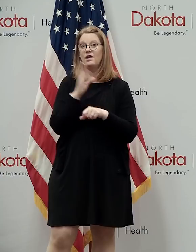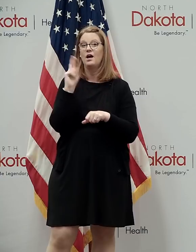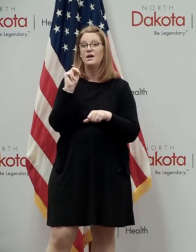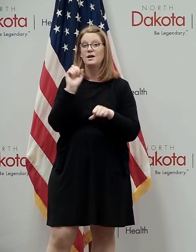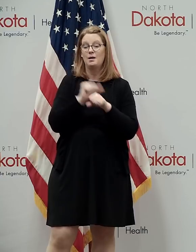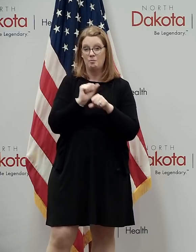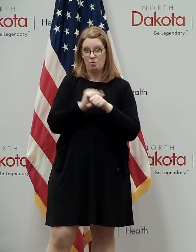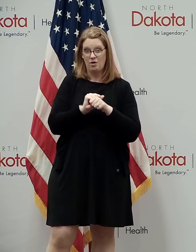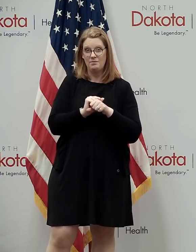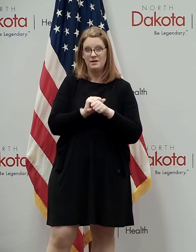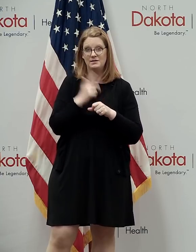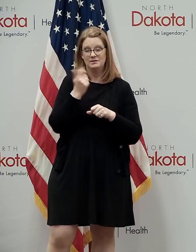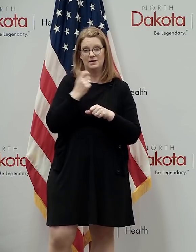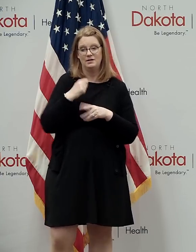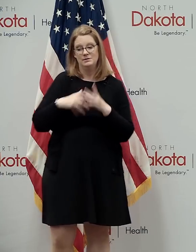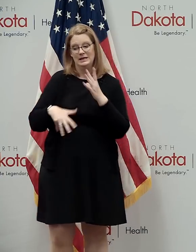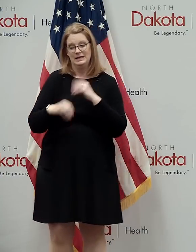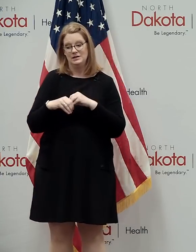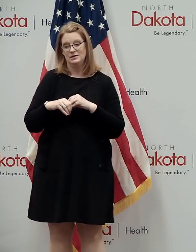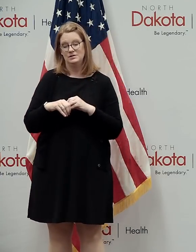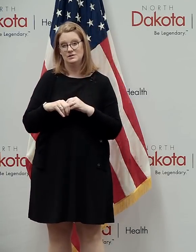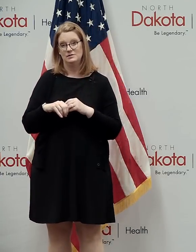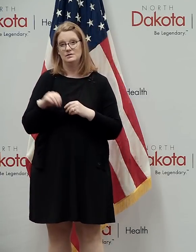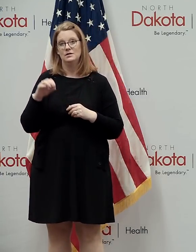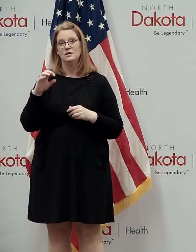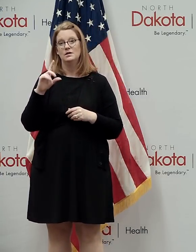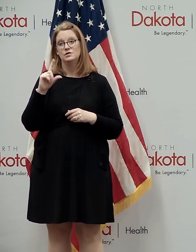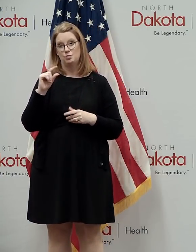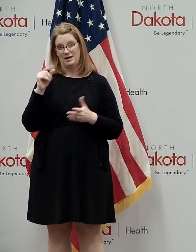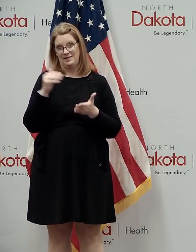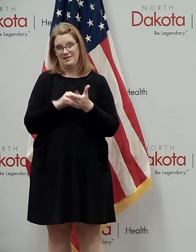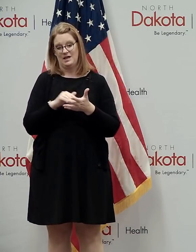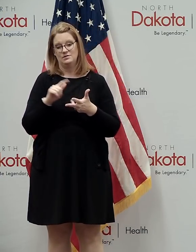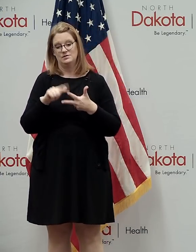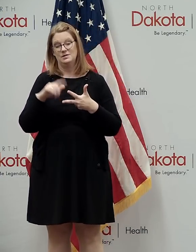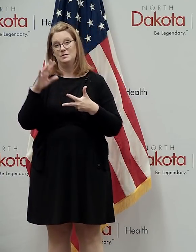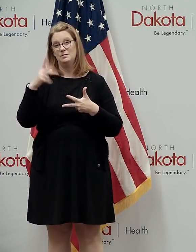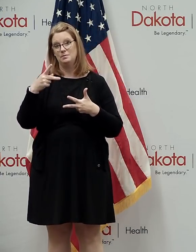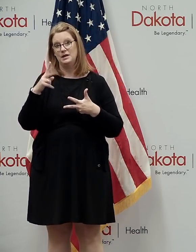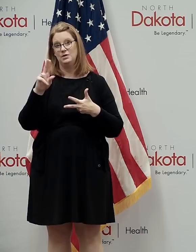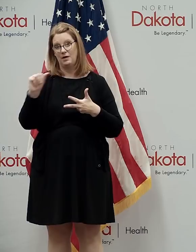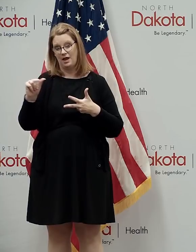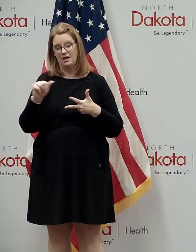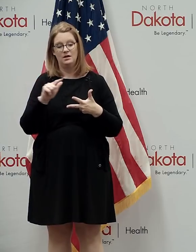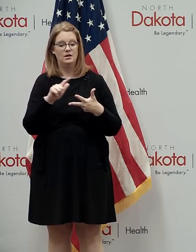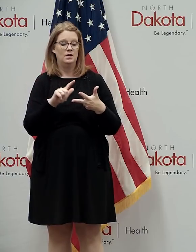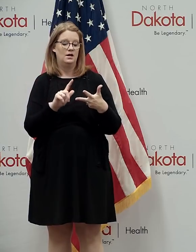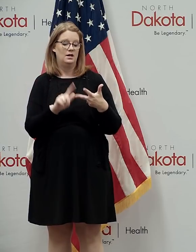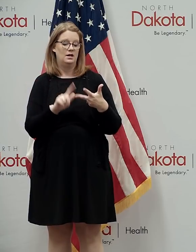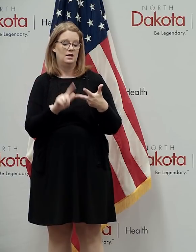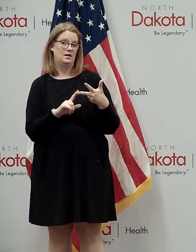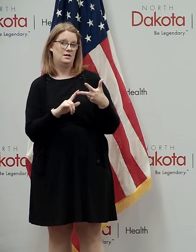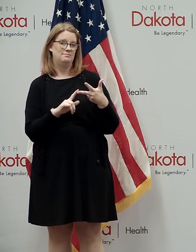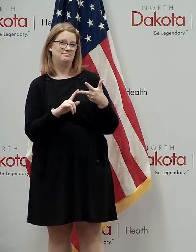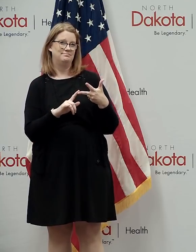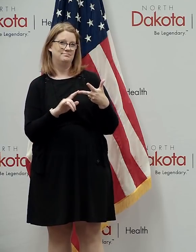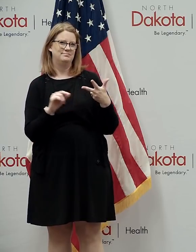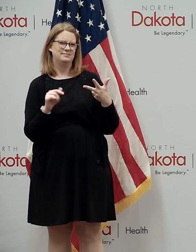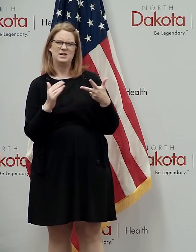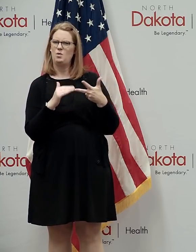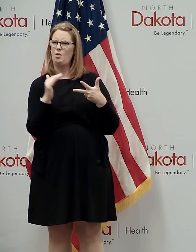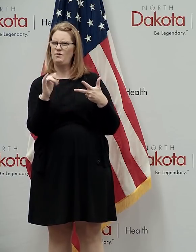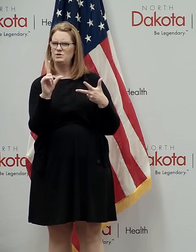been filed. An additional close to 20,000 North Dakota workers filed for the pandemic unemployment assistance, and another just